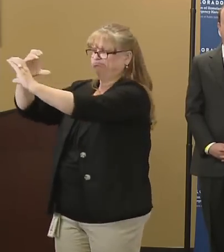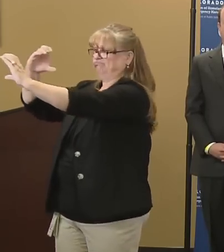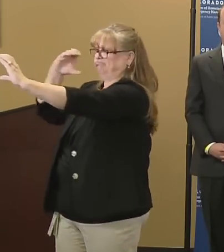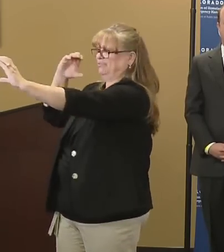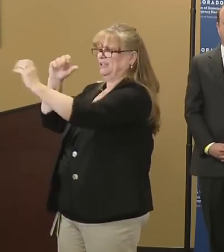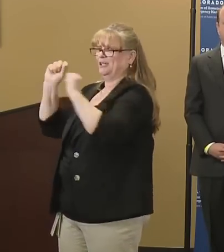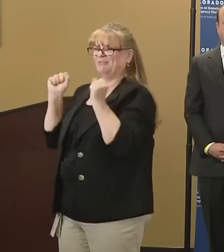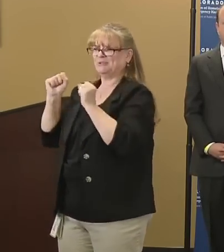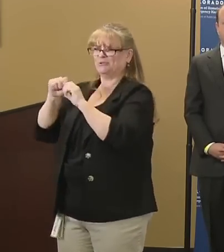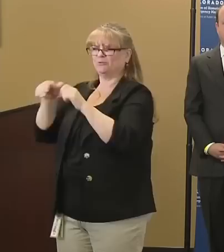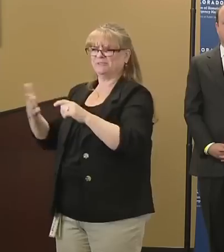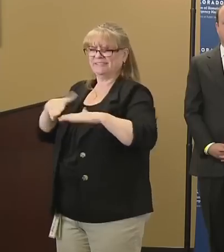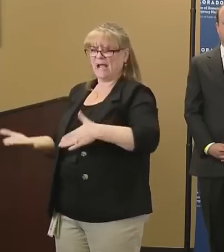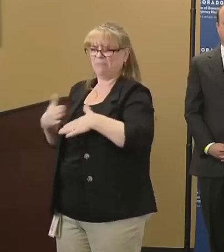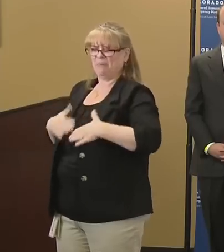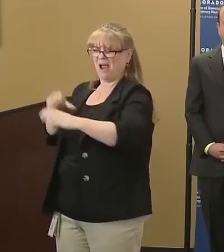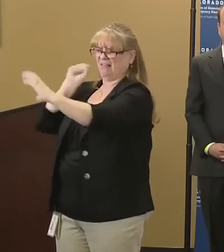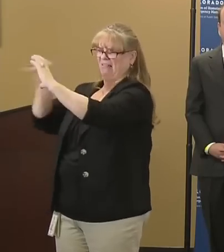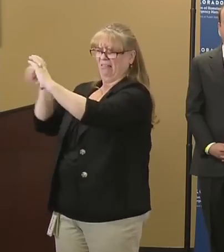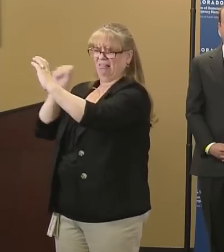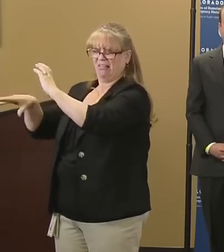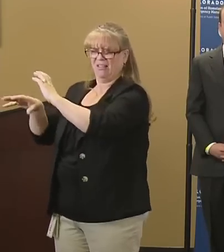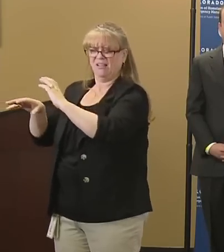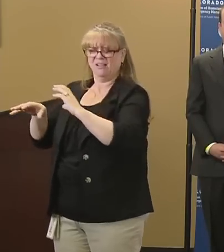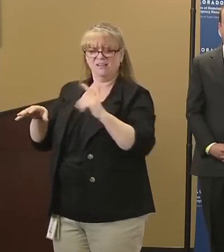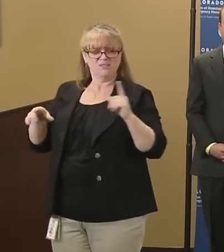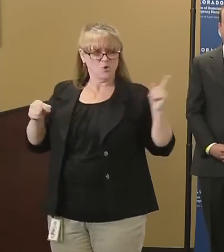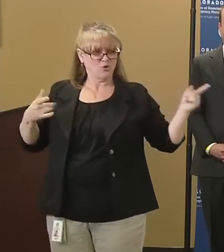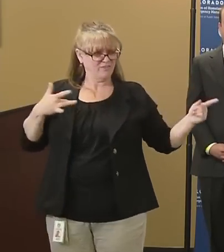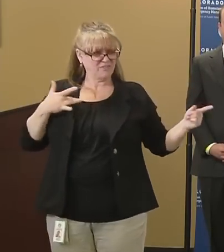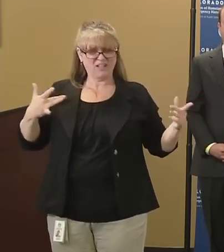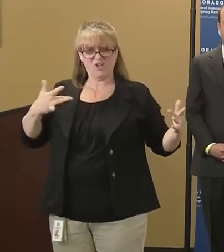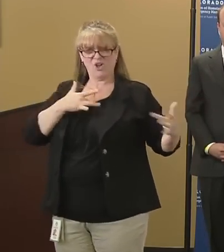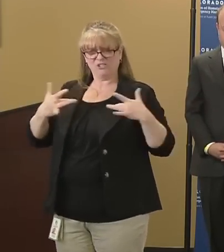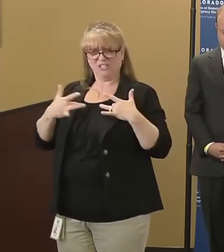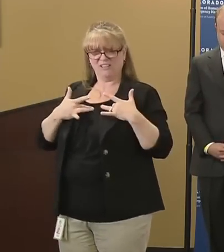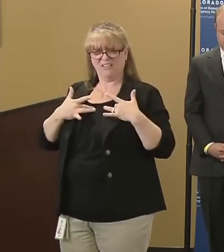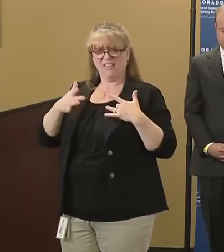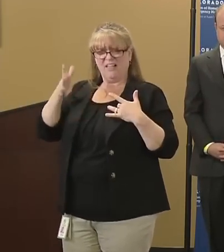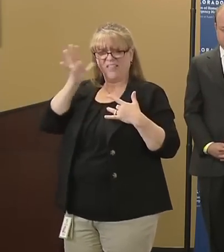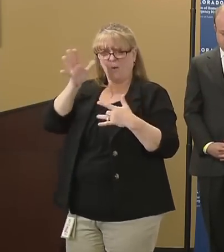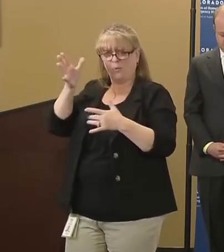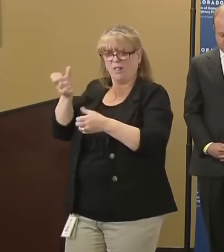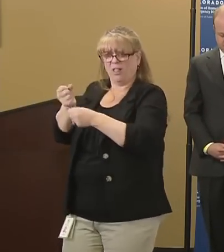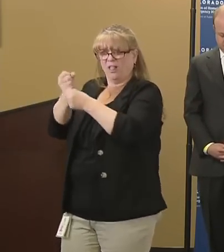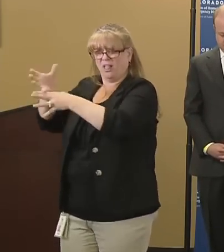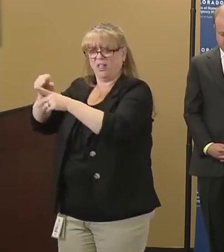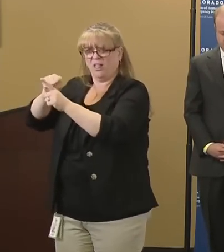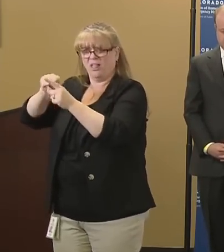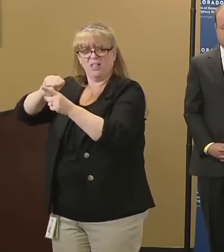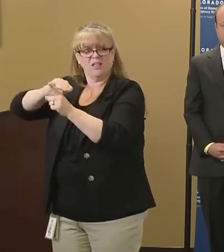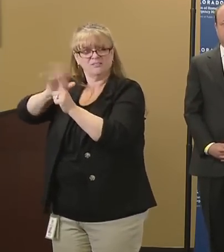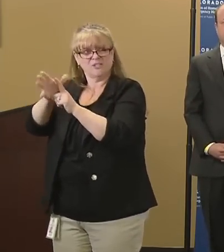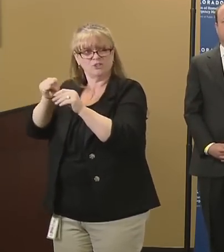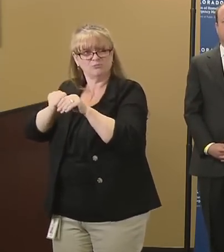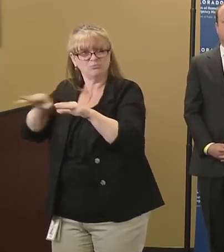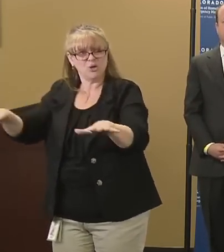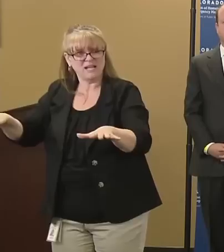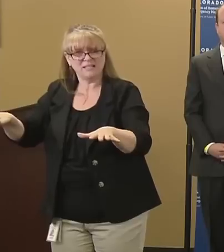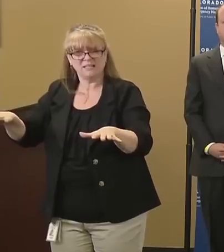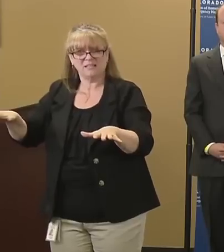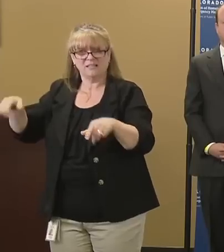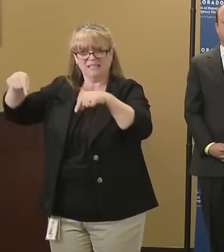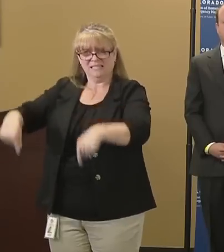you concerned that that possibly can be spreading as the days and weeks go? And could we be seeing a similar thing here in